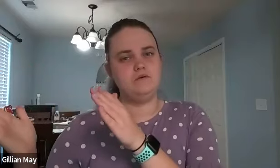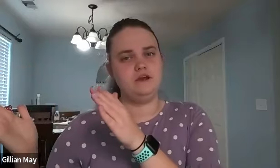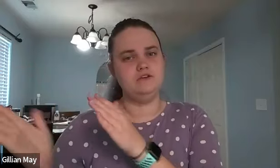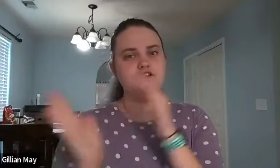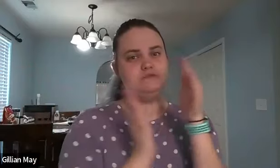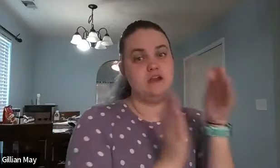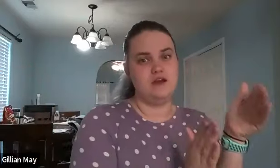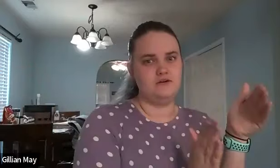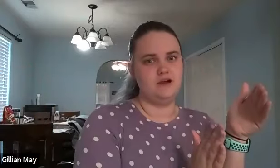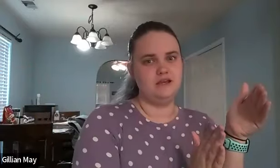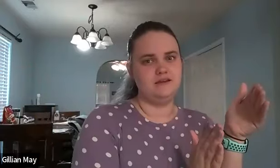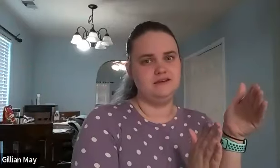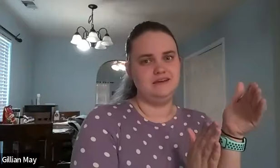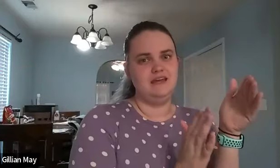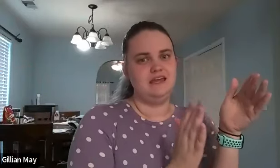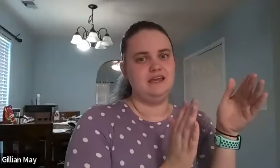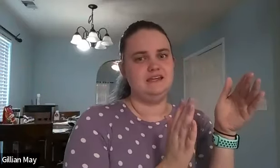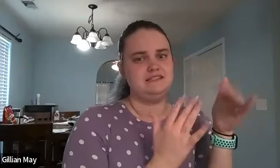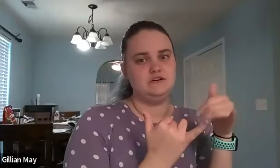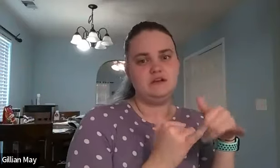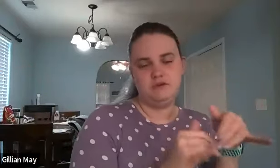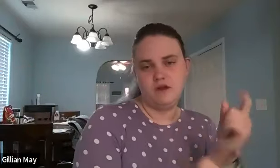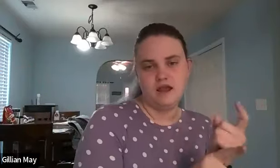way, you can do it another way. And it still can be right.